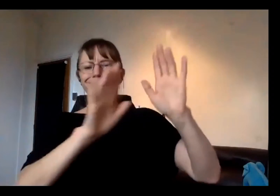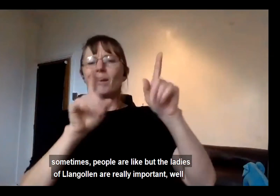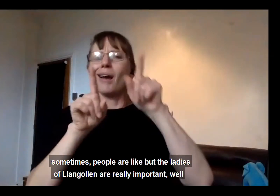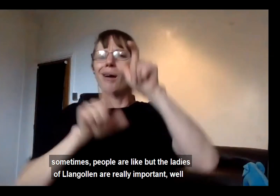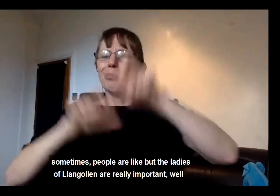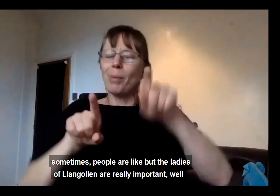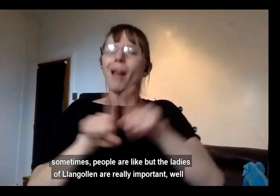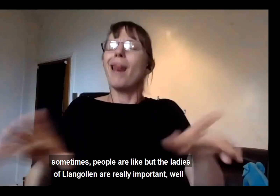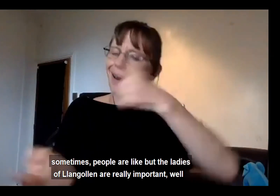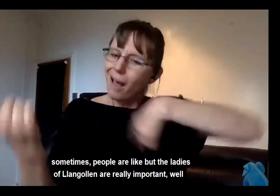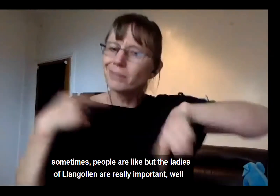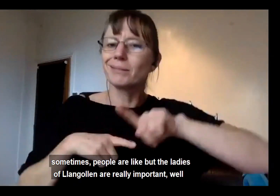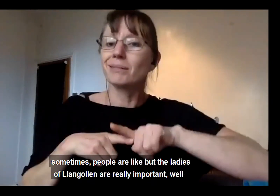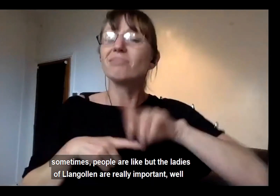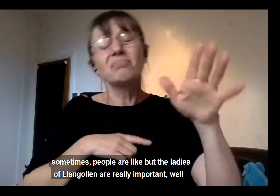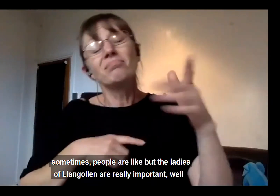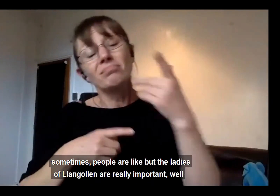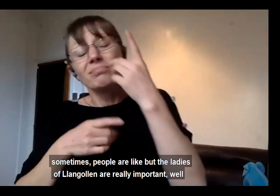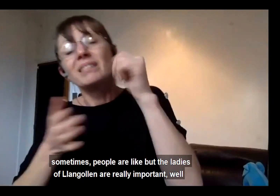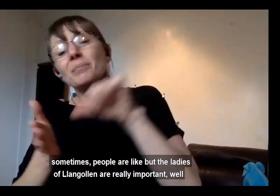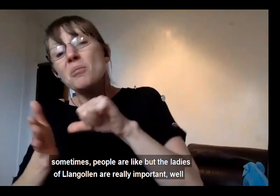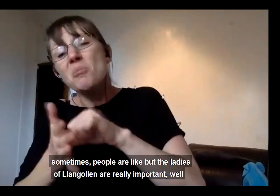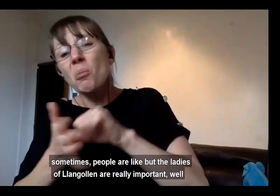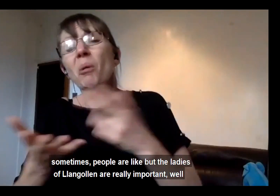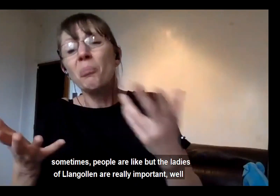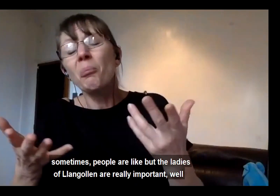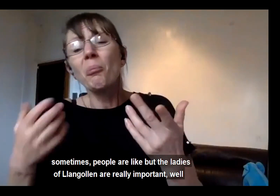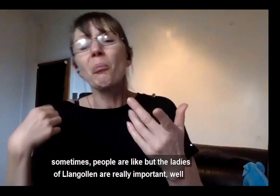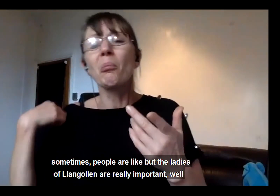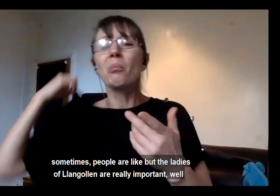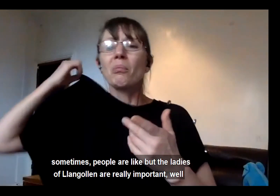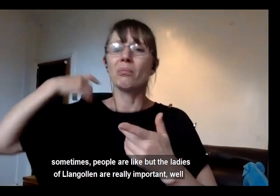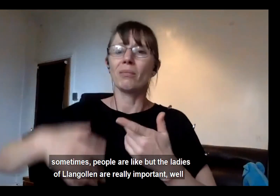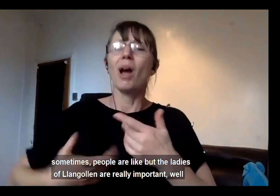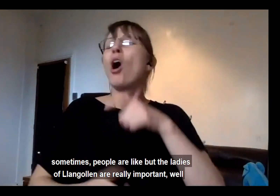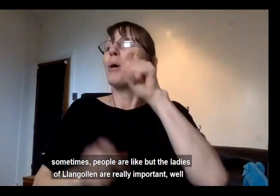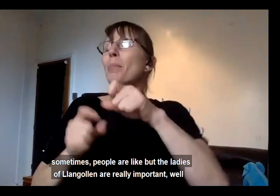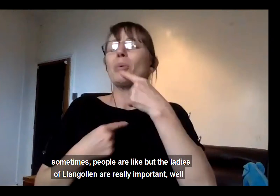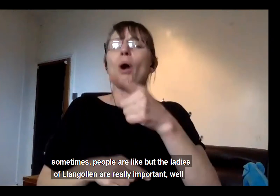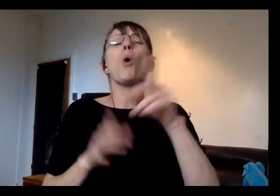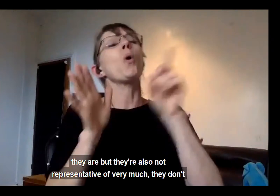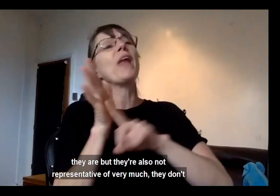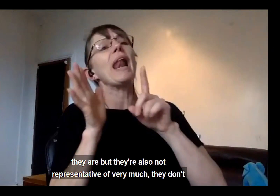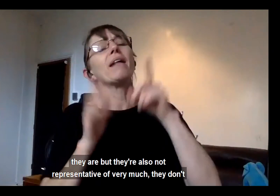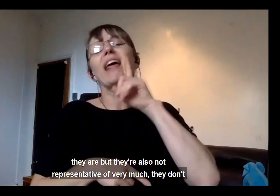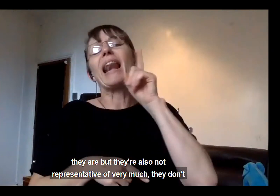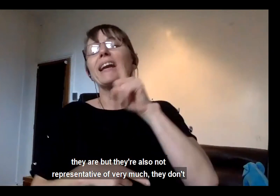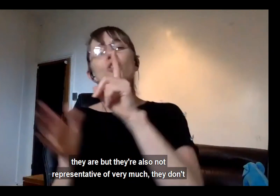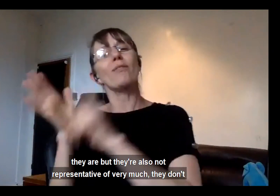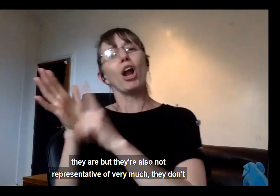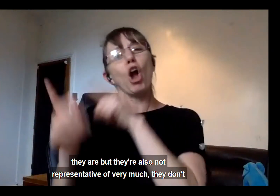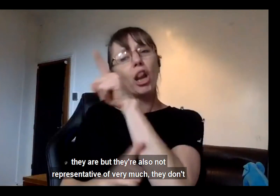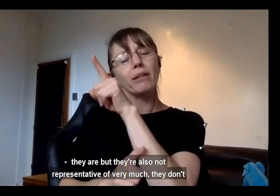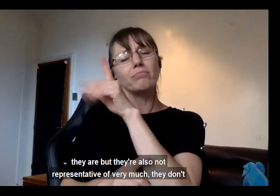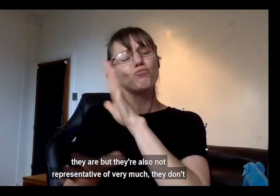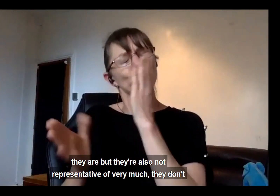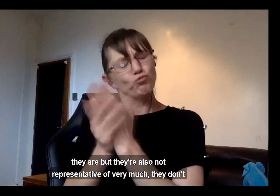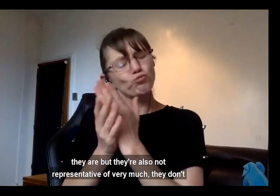going to be a trouble sometimes. People are like, well, but the ladies of Llangollen are really important. Well, they